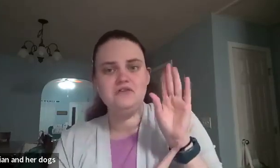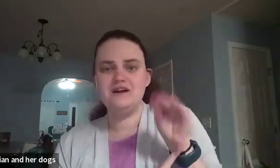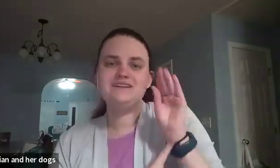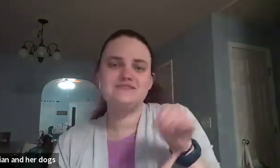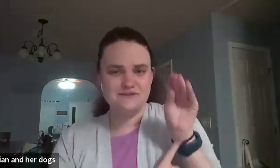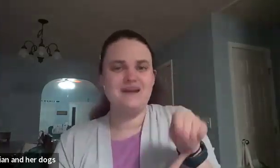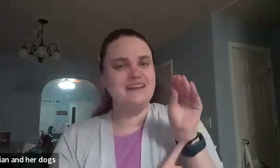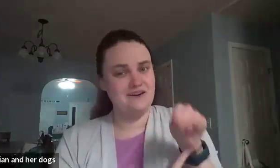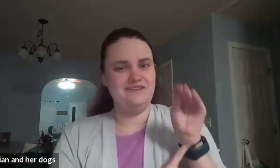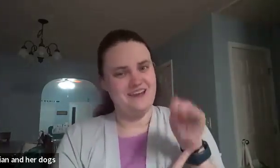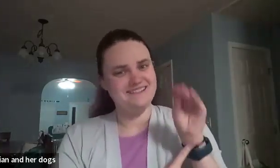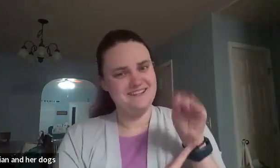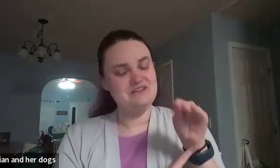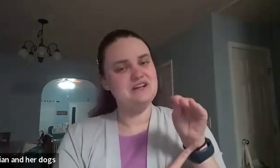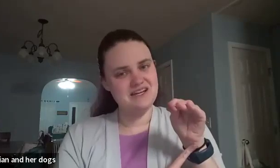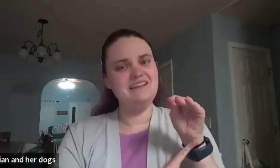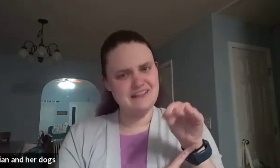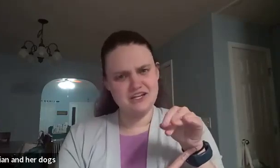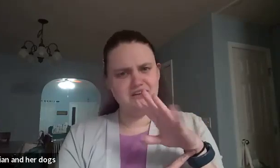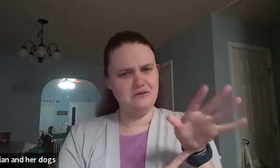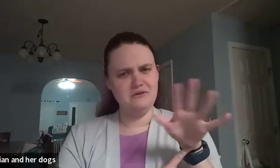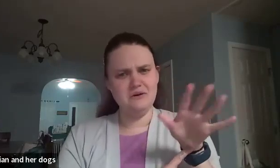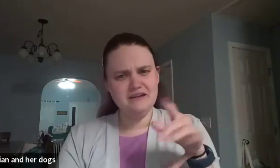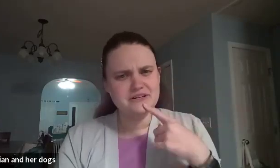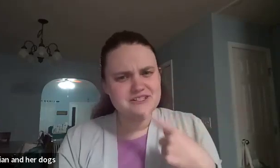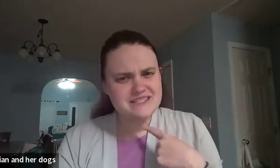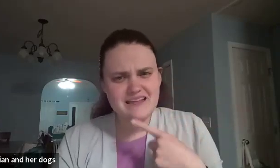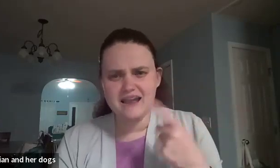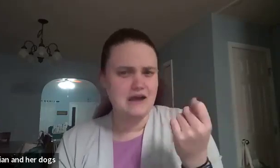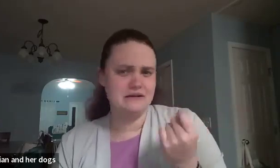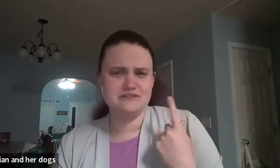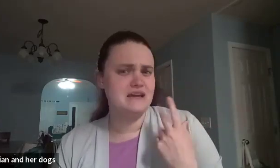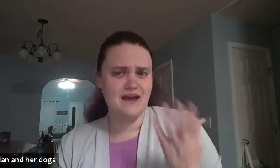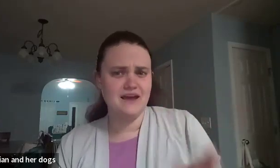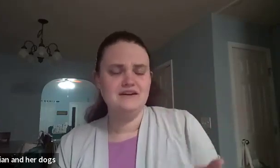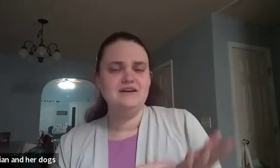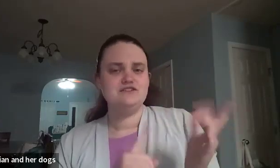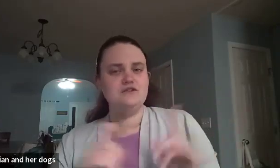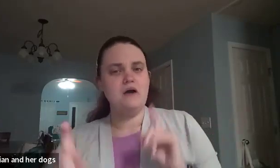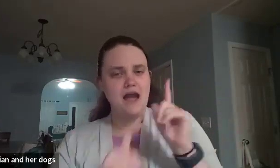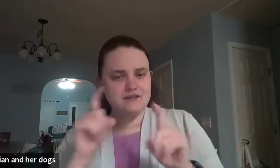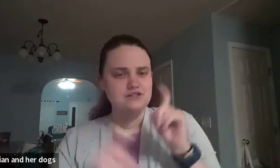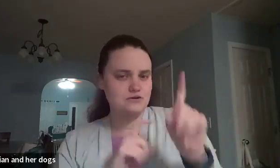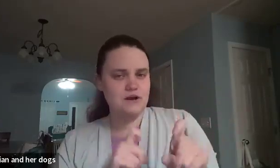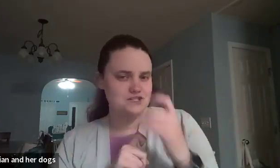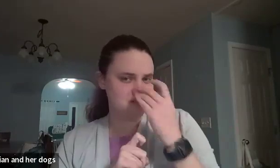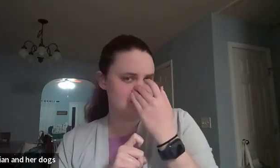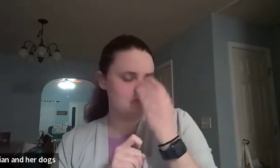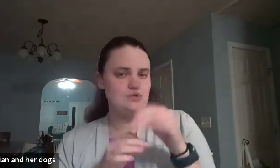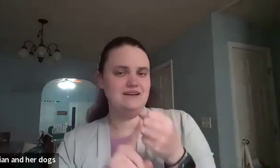they're not gonna sit there smiling and nodding their heads at you. They're gonna like look at you and go, "What? What'd you say? Like, I don't understand that." So they'll ask you questions so you